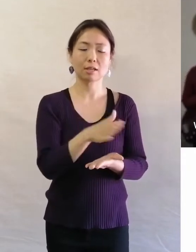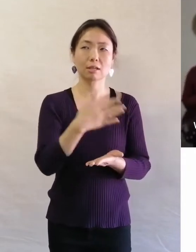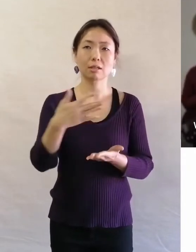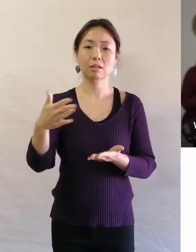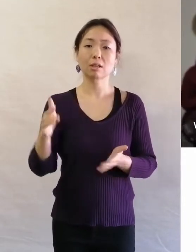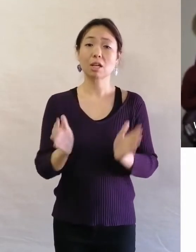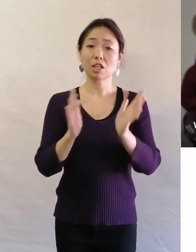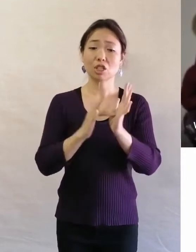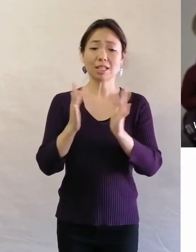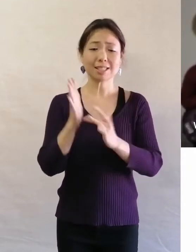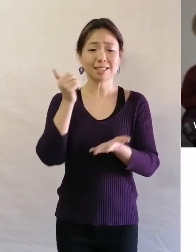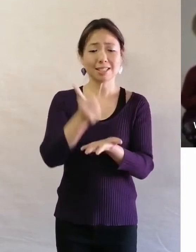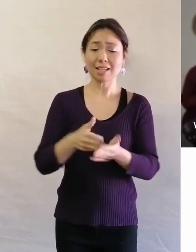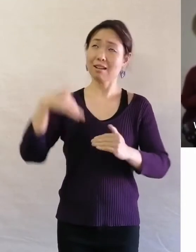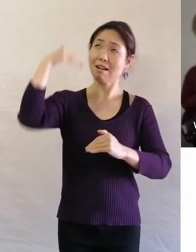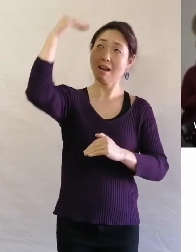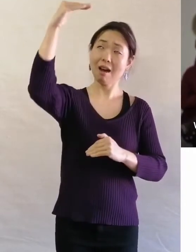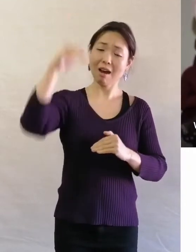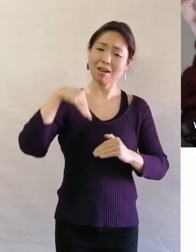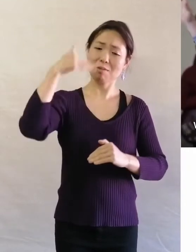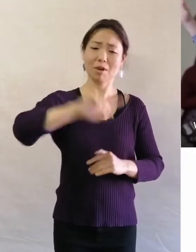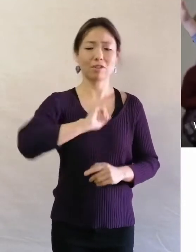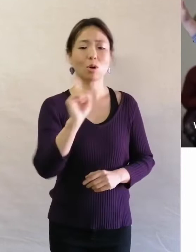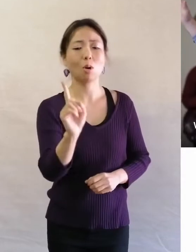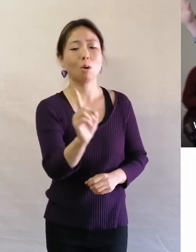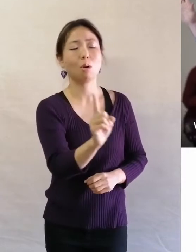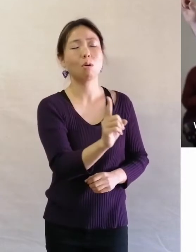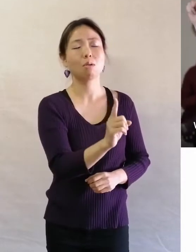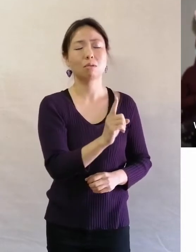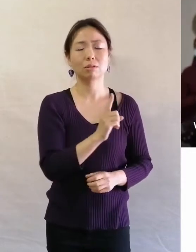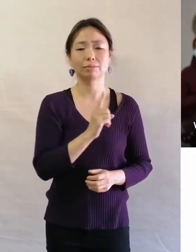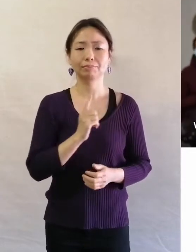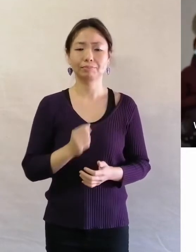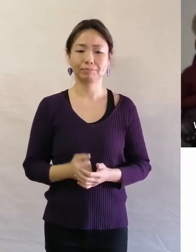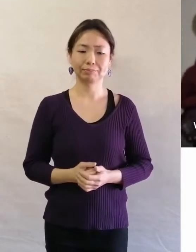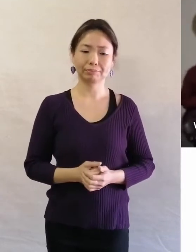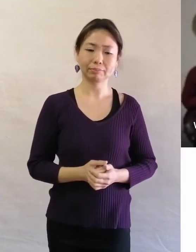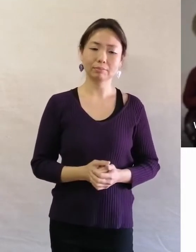sing, Jesus seated high above it all,